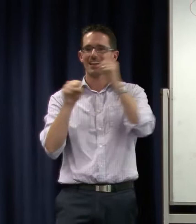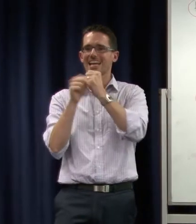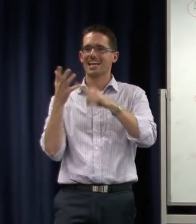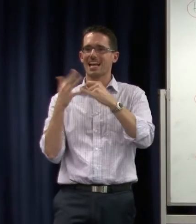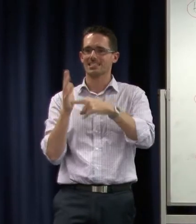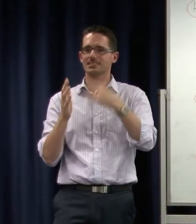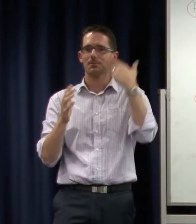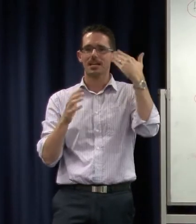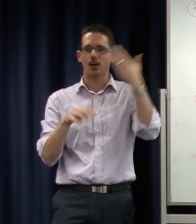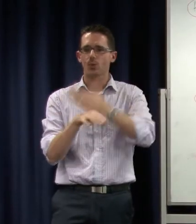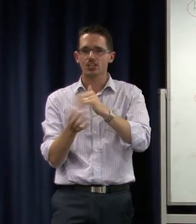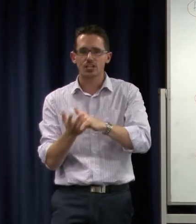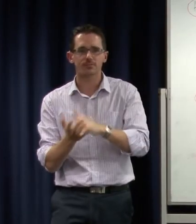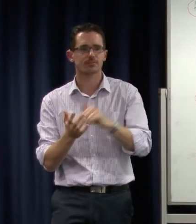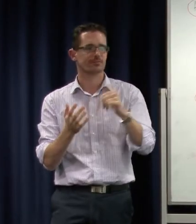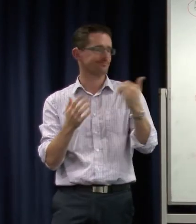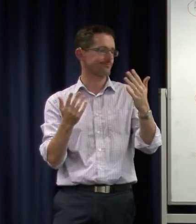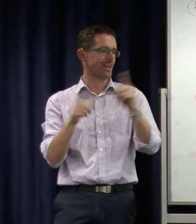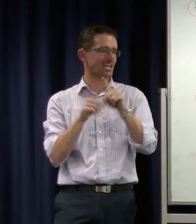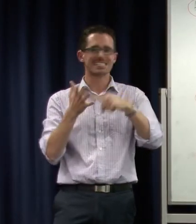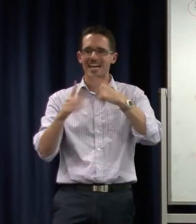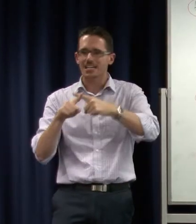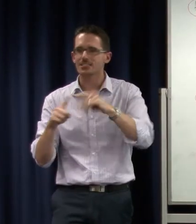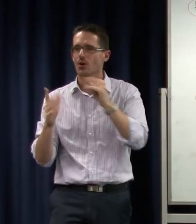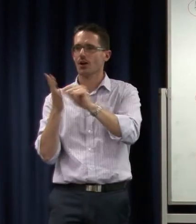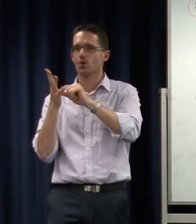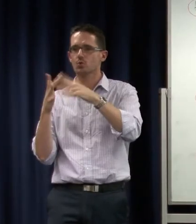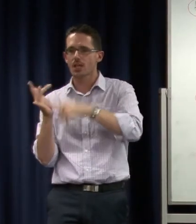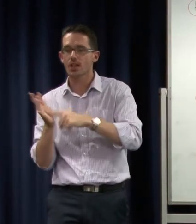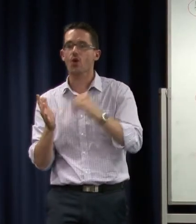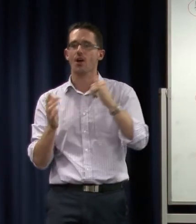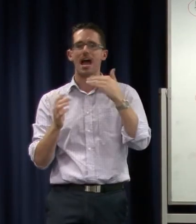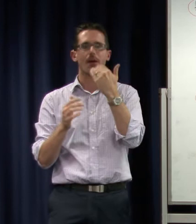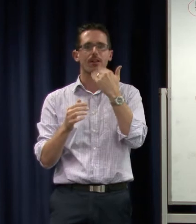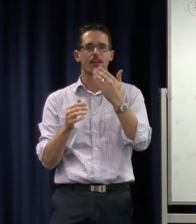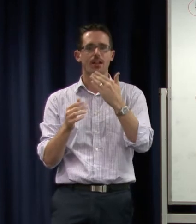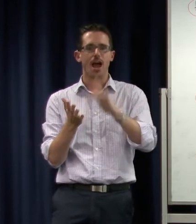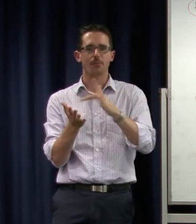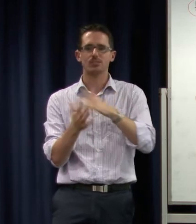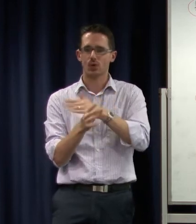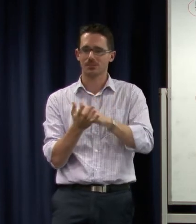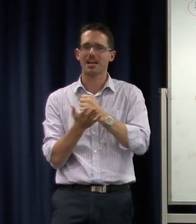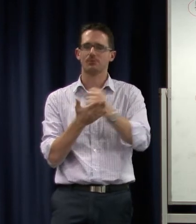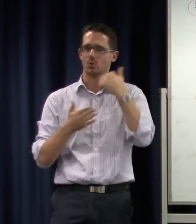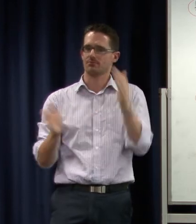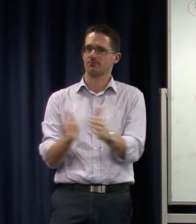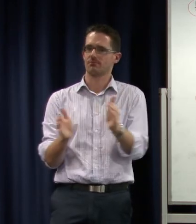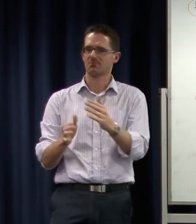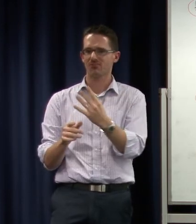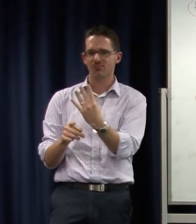interestingly, we had a guest speaker at workshops on taxation and wills and things like